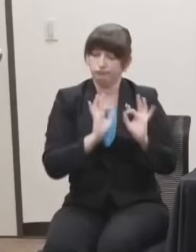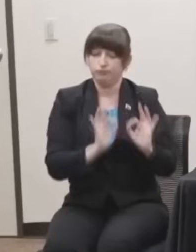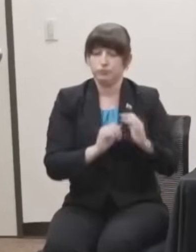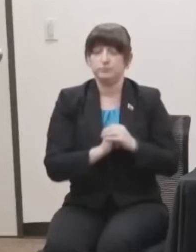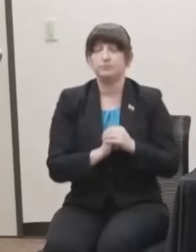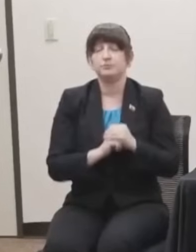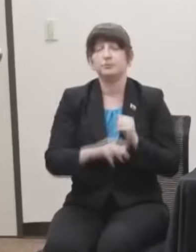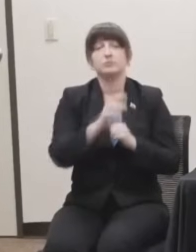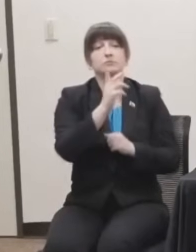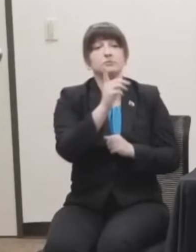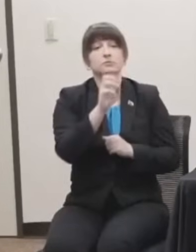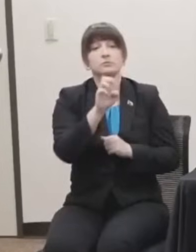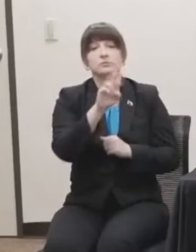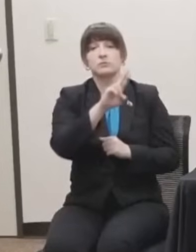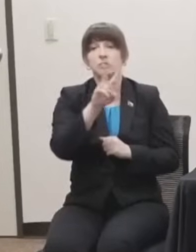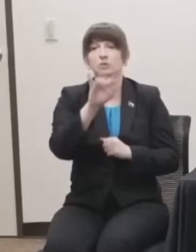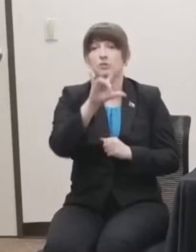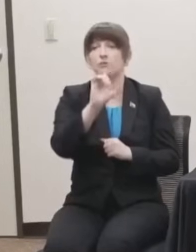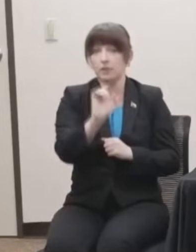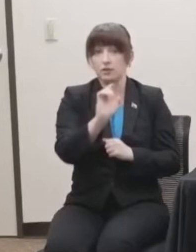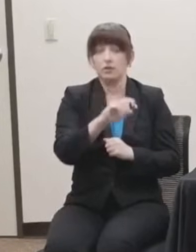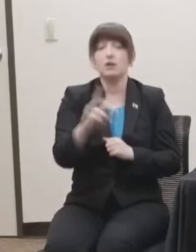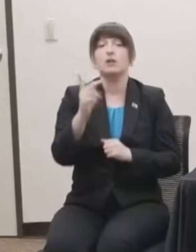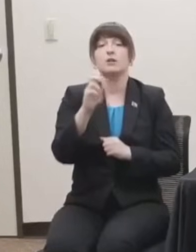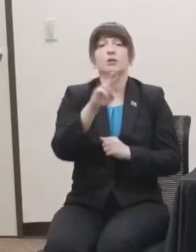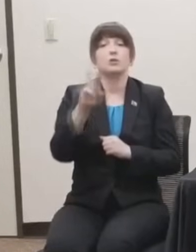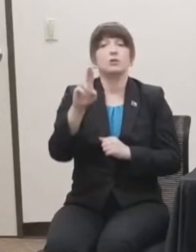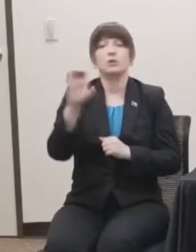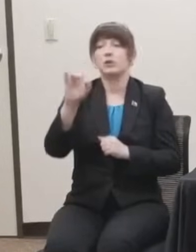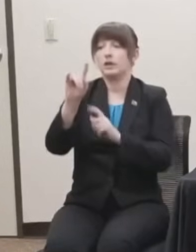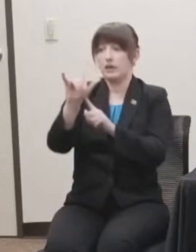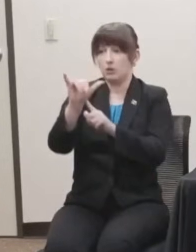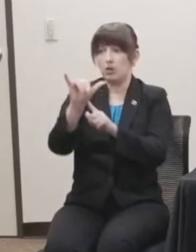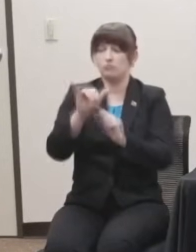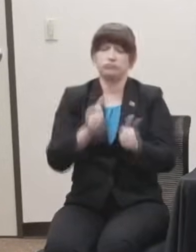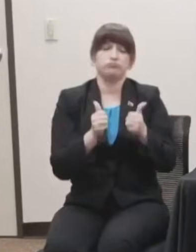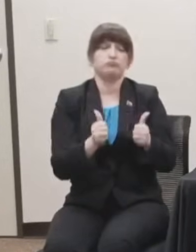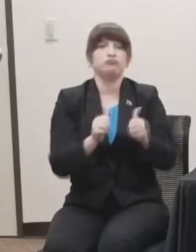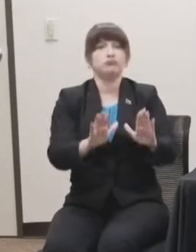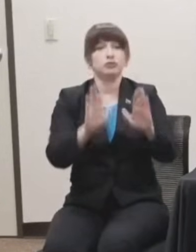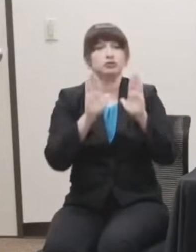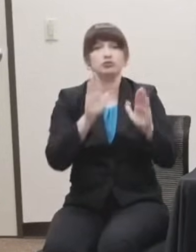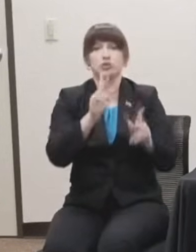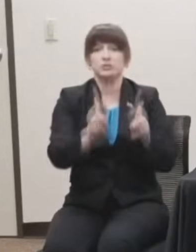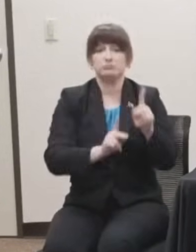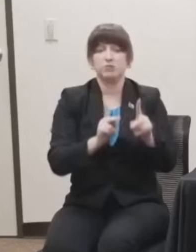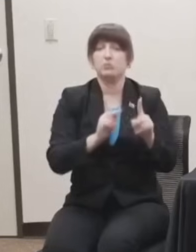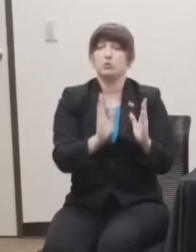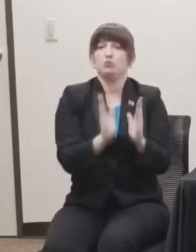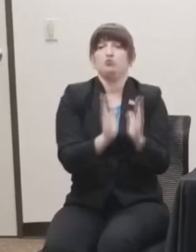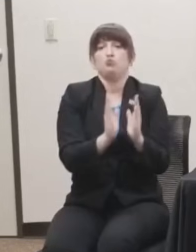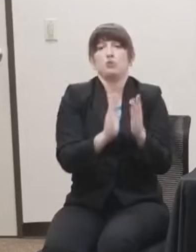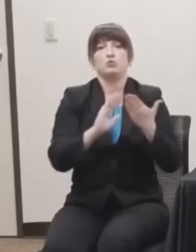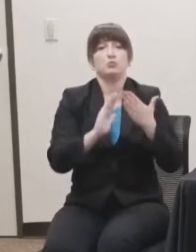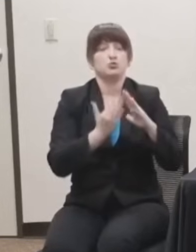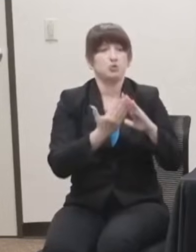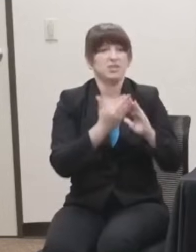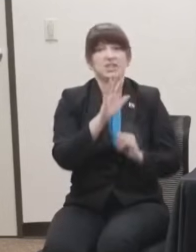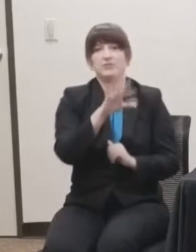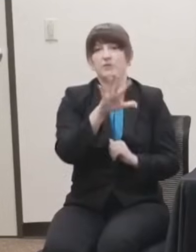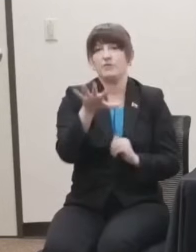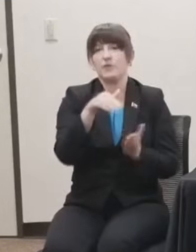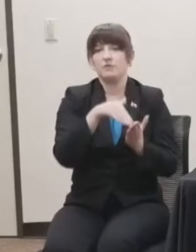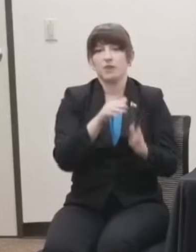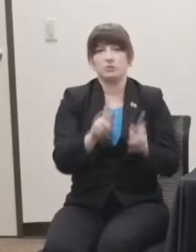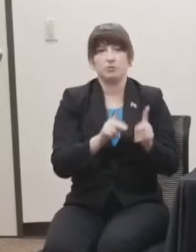great local emergency managers and responders. They really do. But they're a community of about 55,000 people. And they had a lot of people there that were not from that